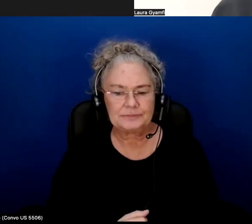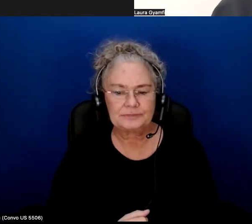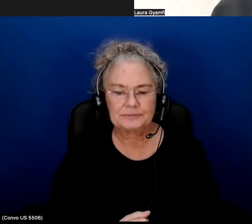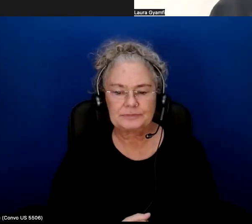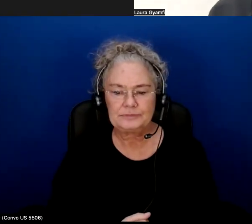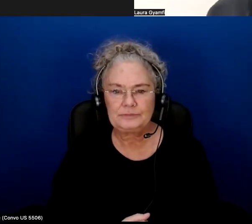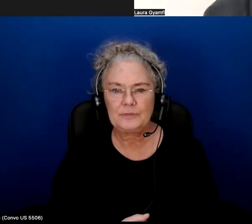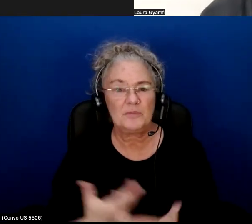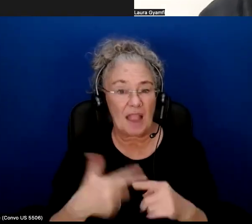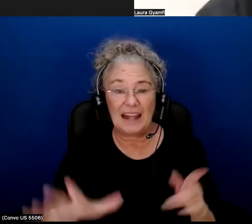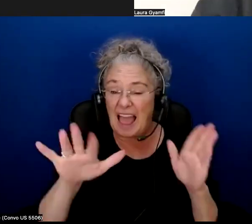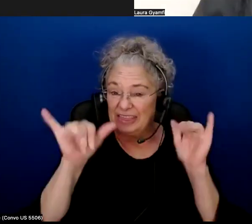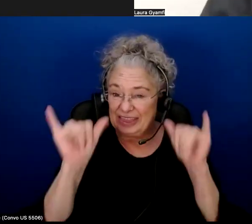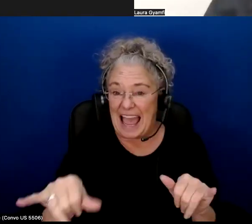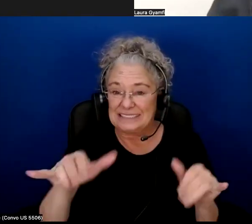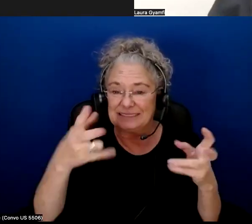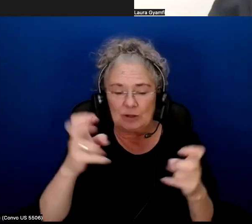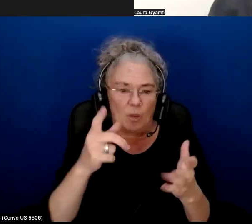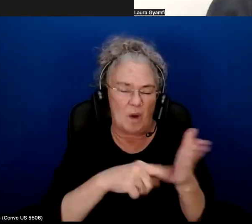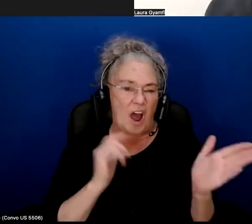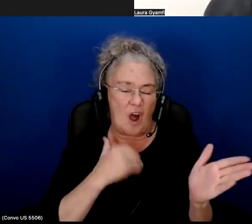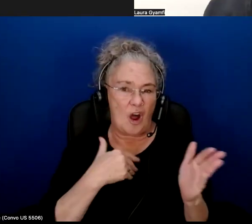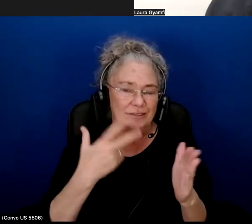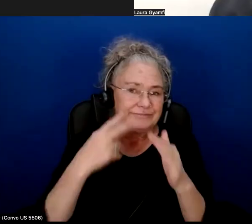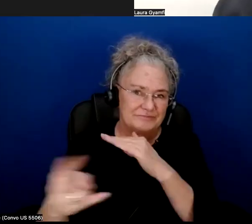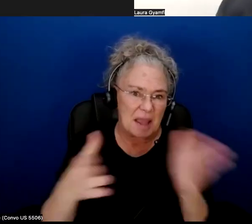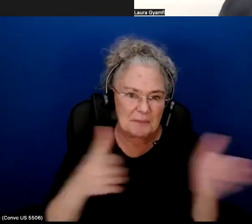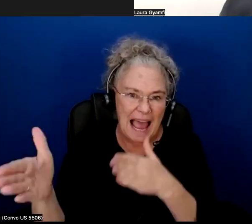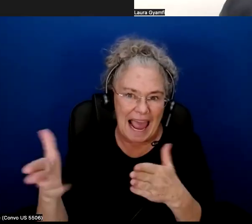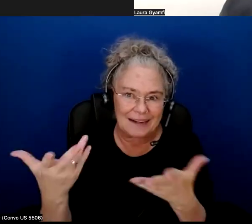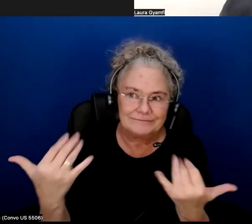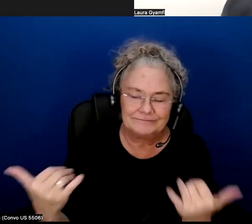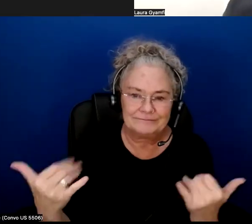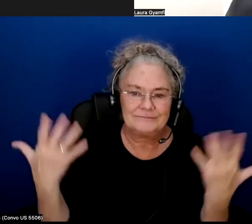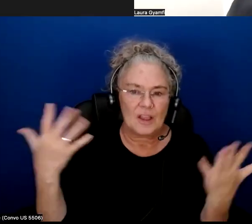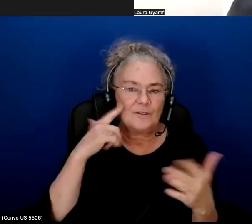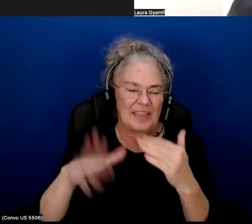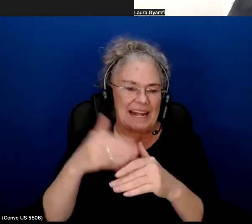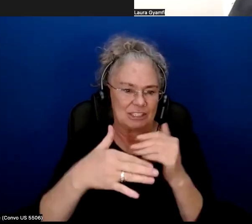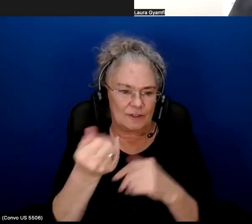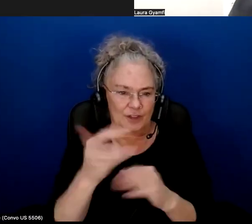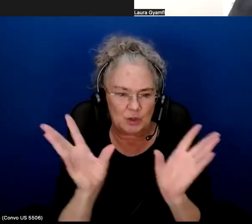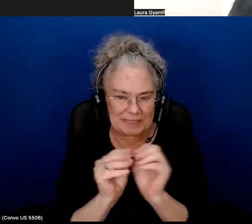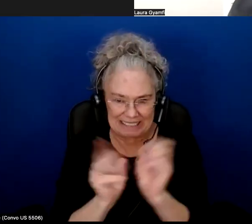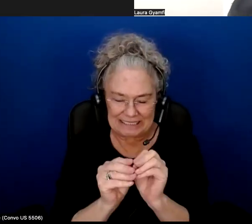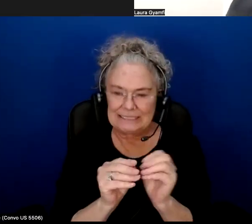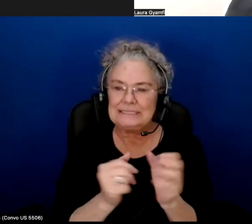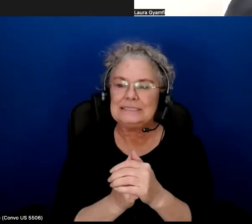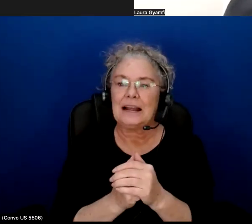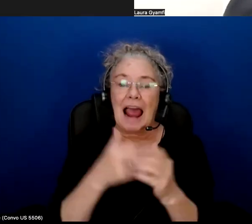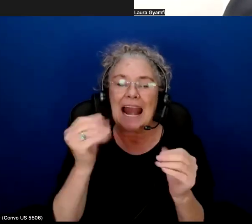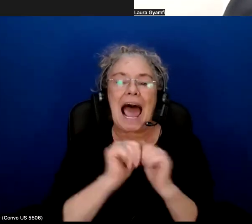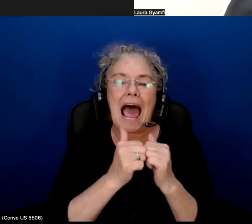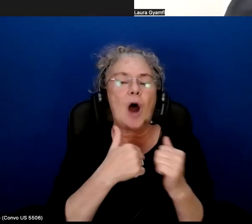But that is the sort of tentative plan for the next few meetings and the breakdown of